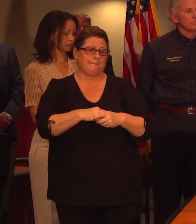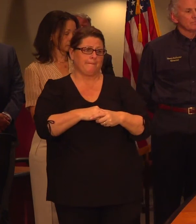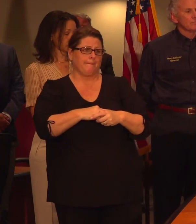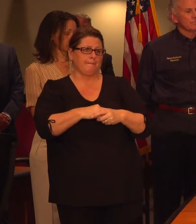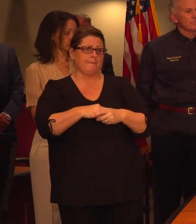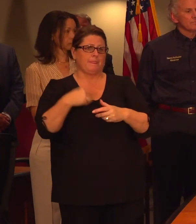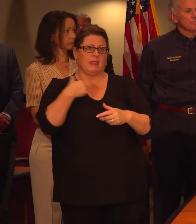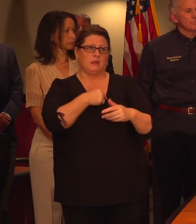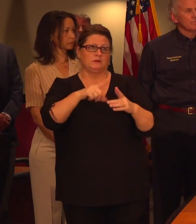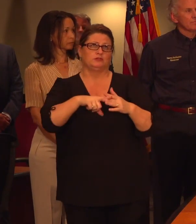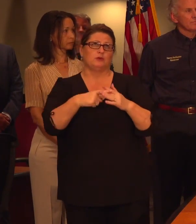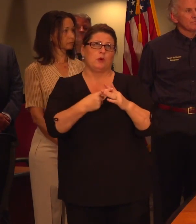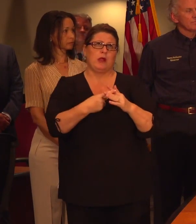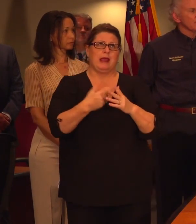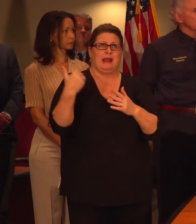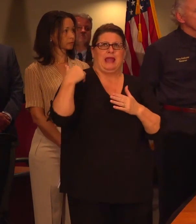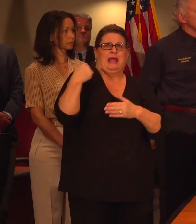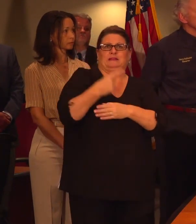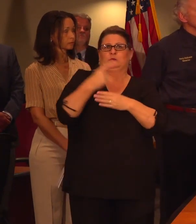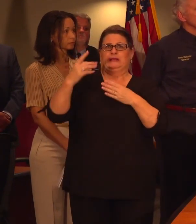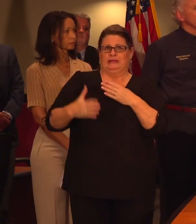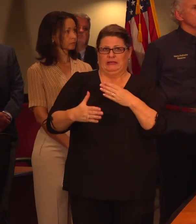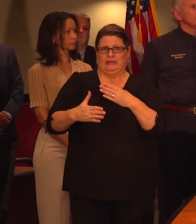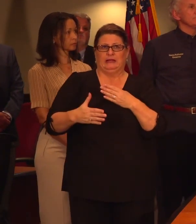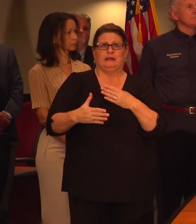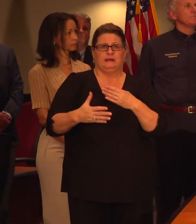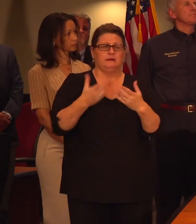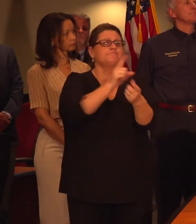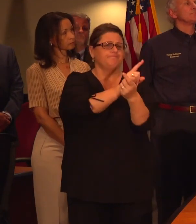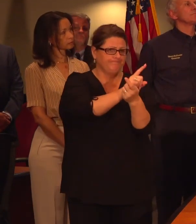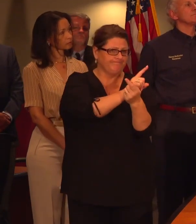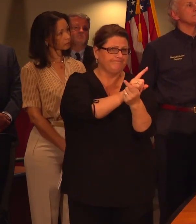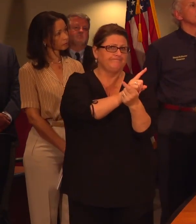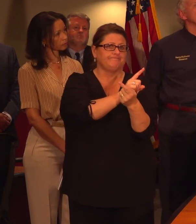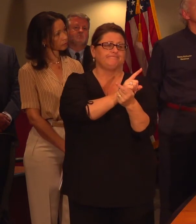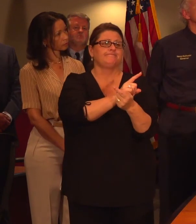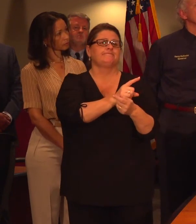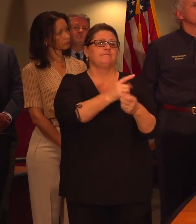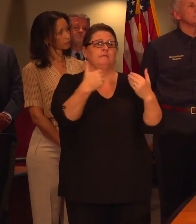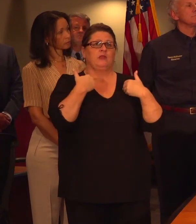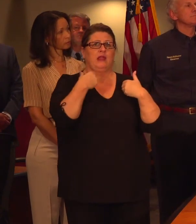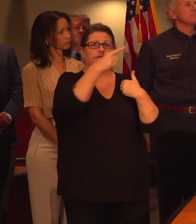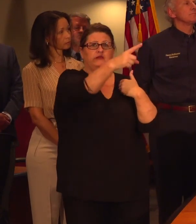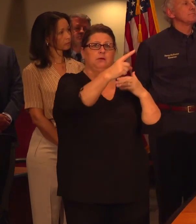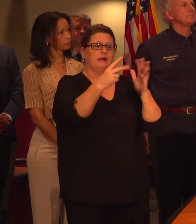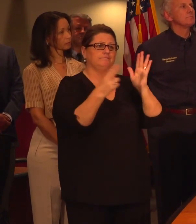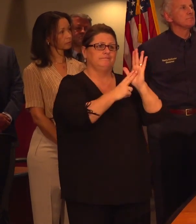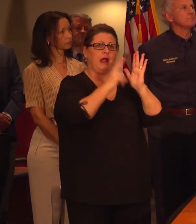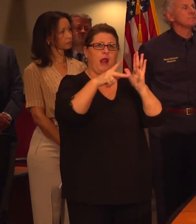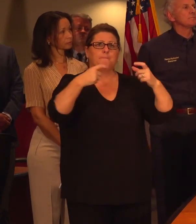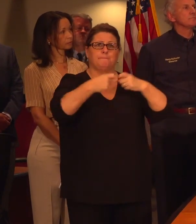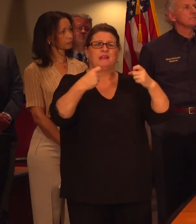We started during this last weekend process through which we can enroll them electronically.